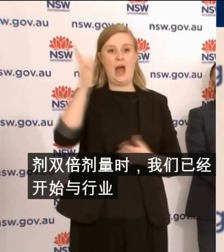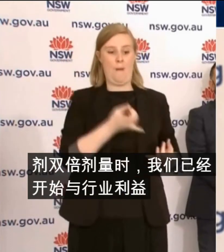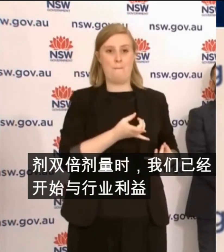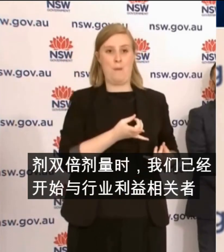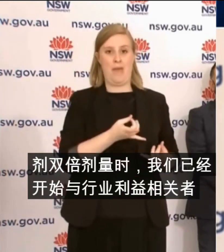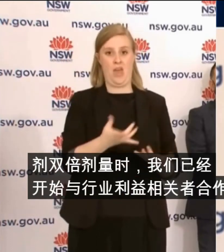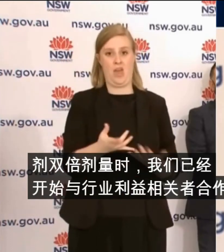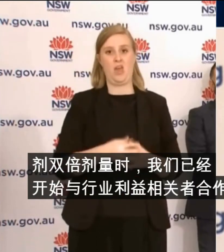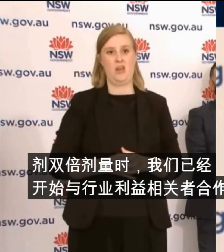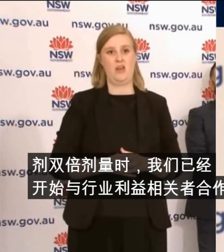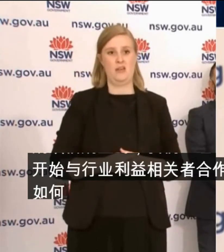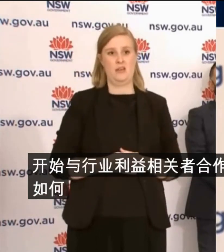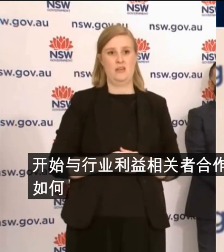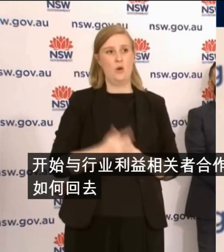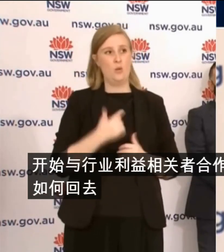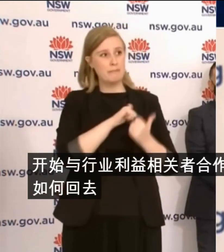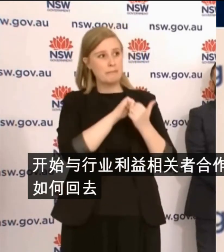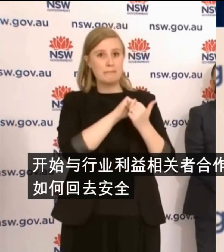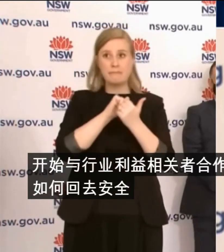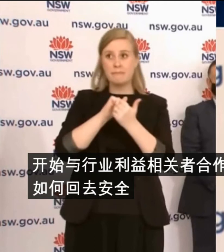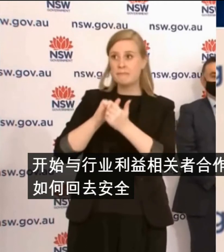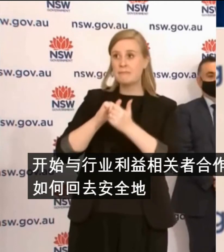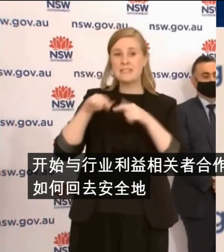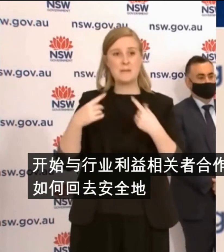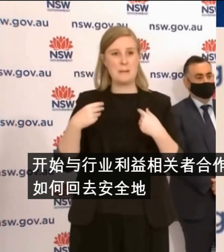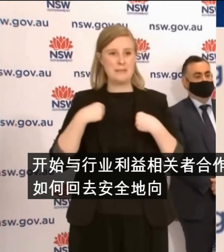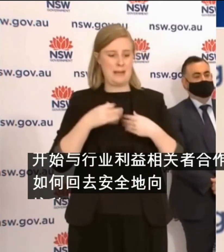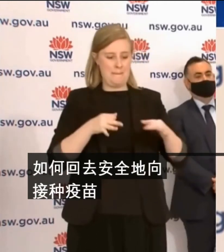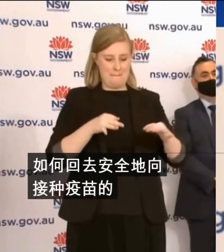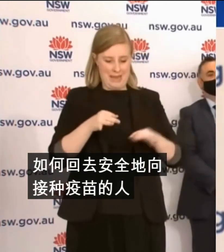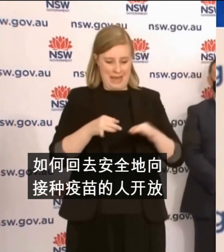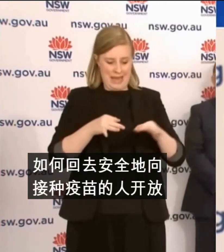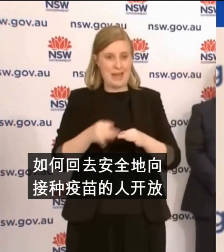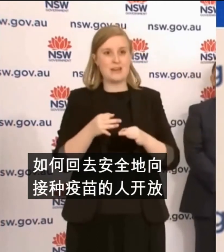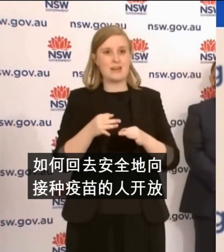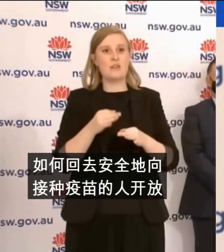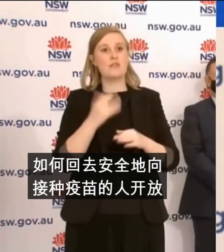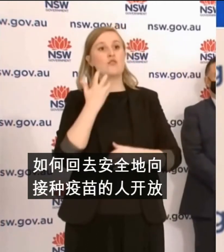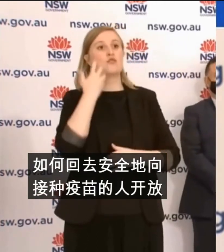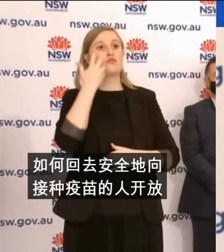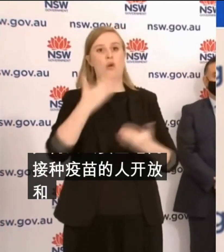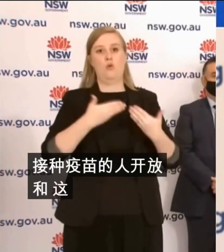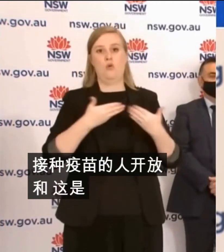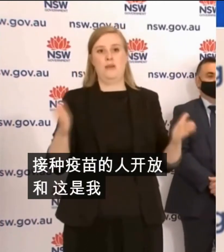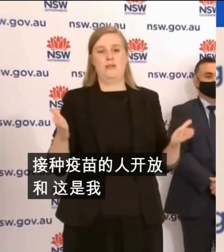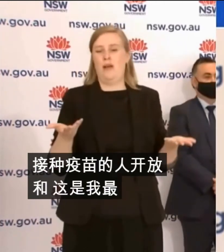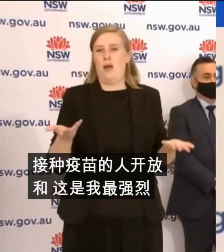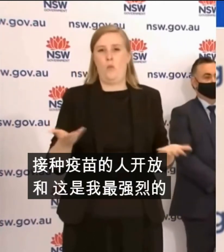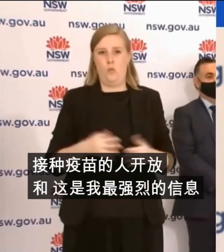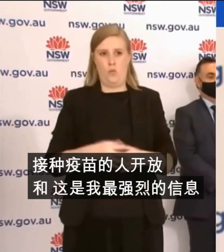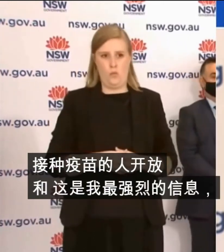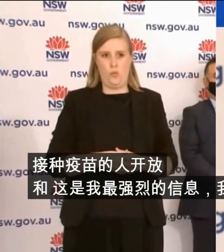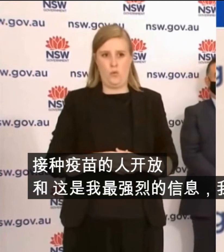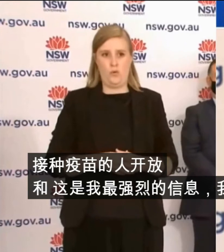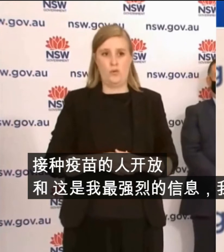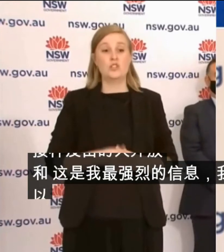with industry stakeholders on how we can go back to safely open up for people who are vaccinated. And this is my